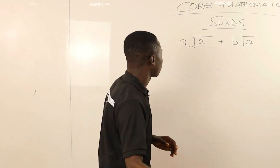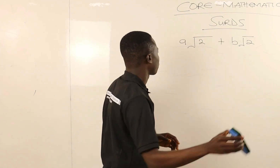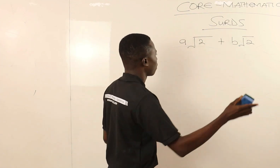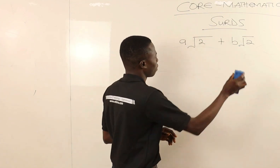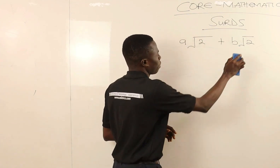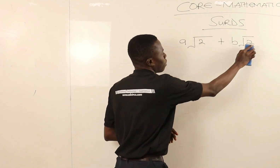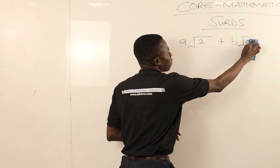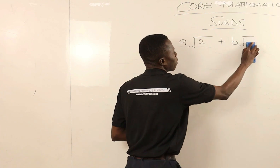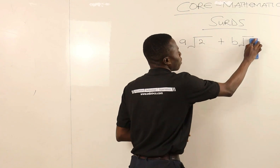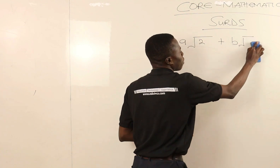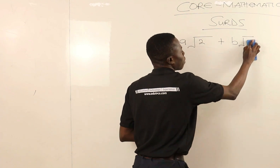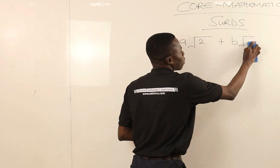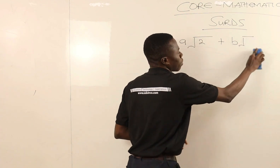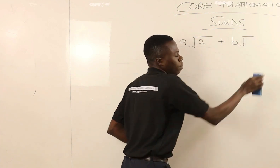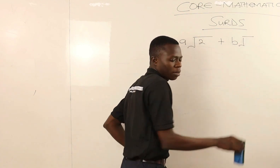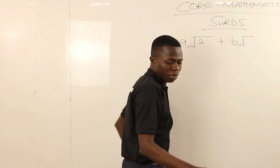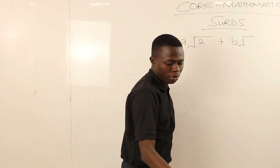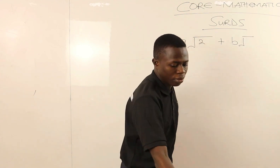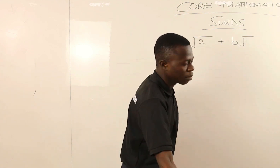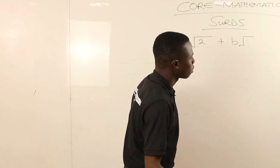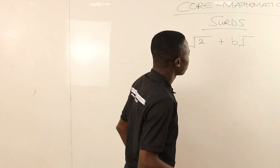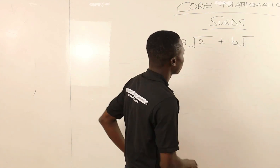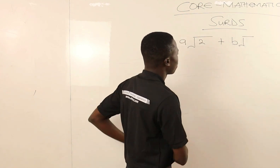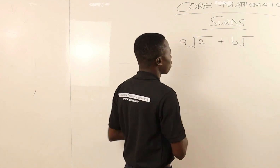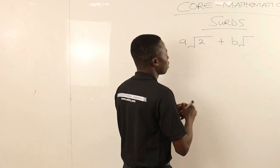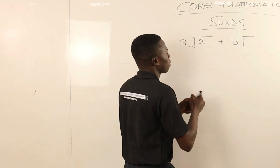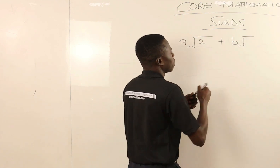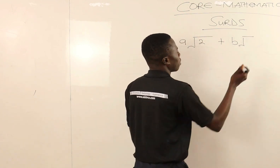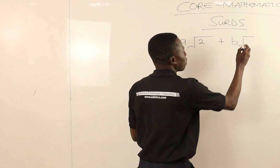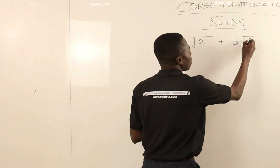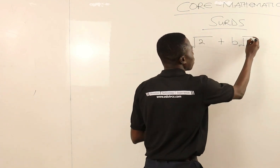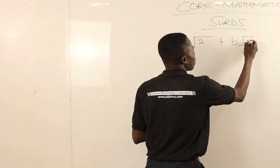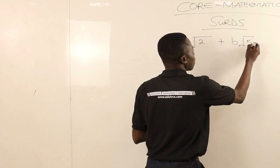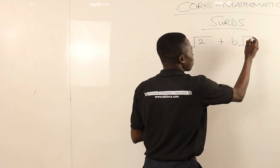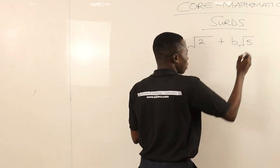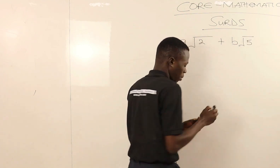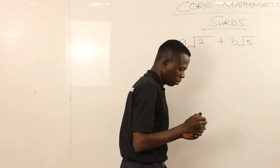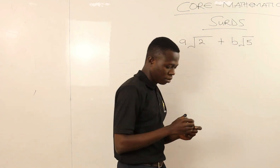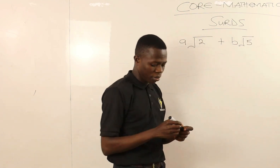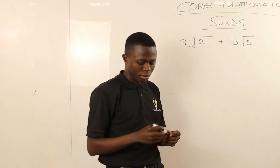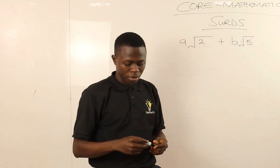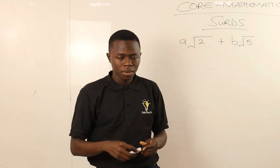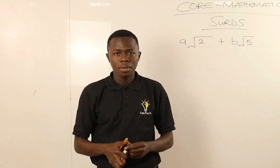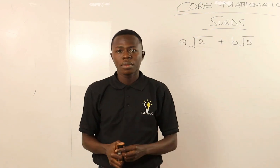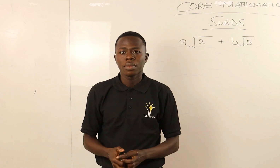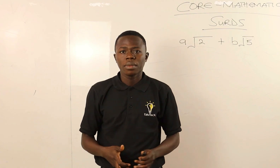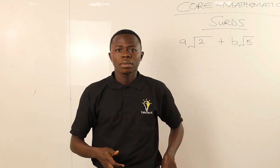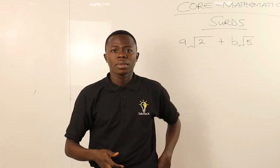of 2 and then square root of 2. They are the same, so we can add. What if the numbers are different? So for instance, like